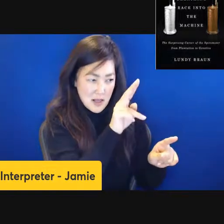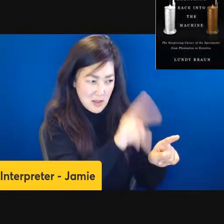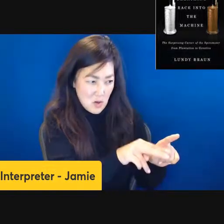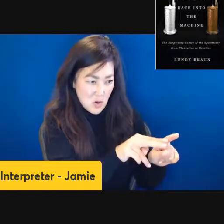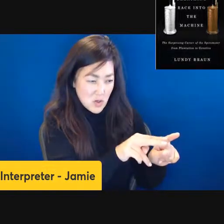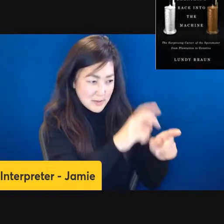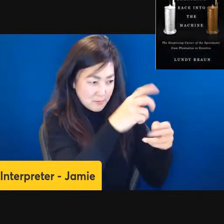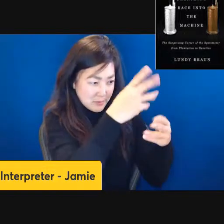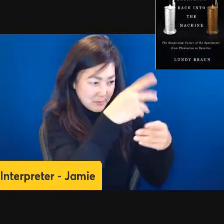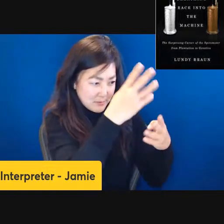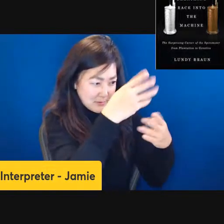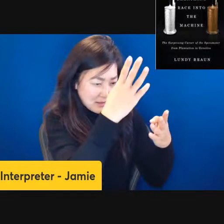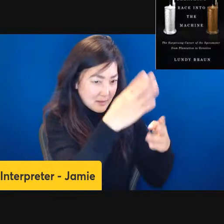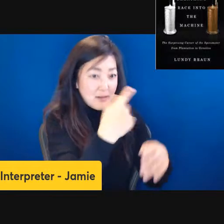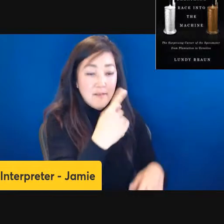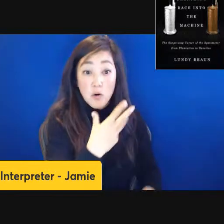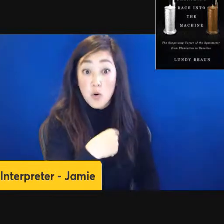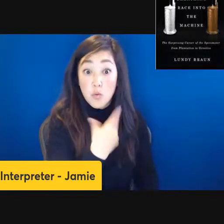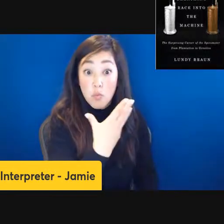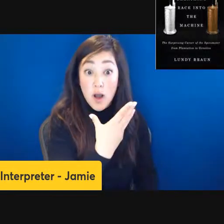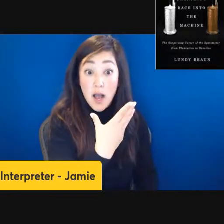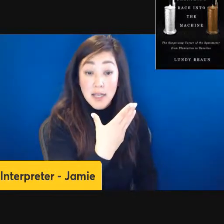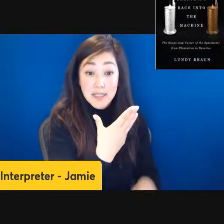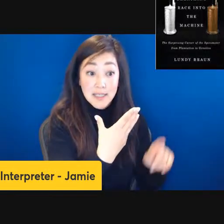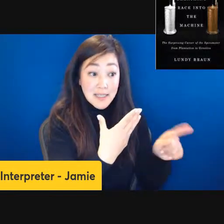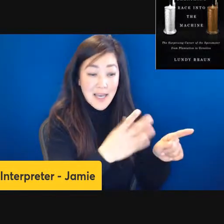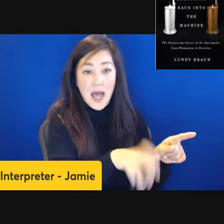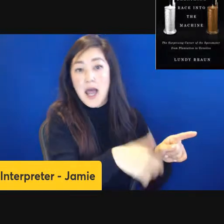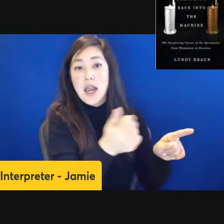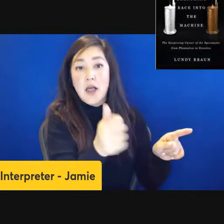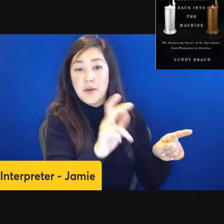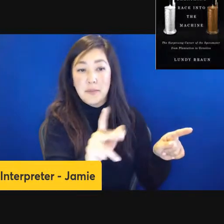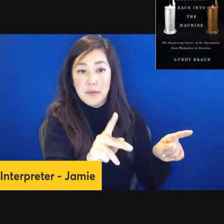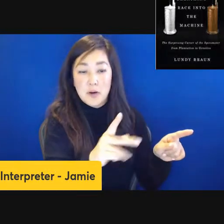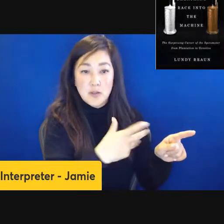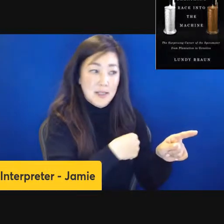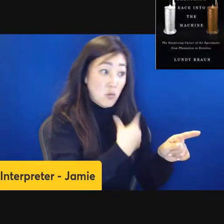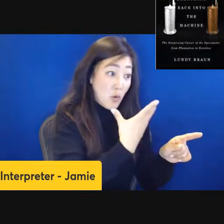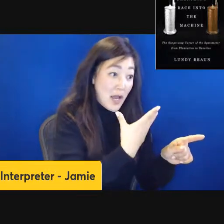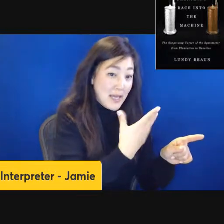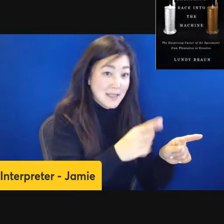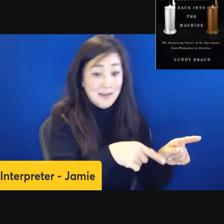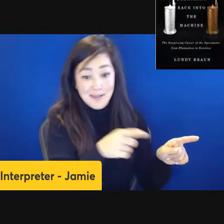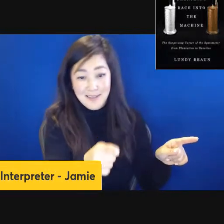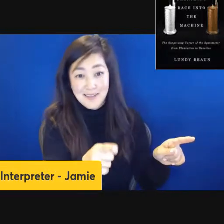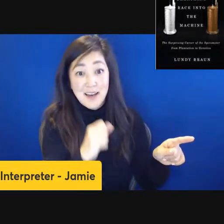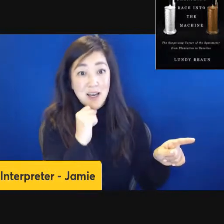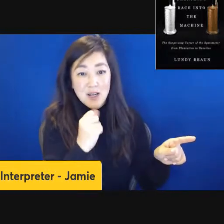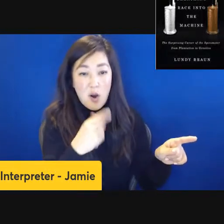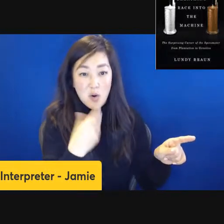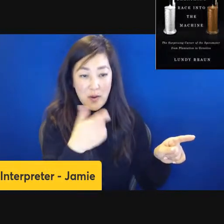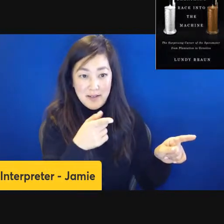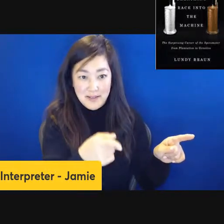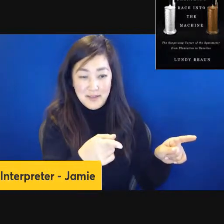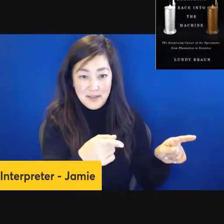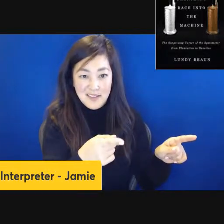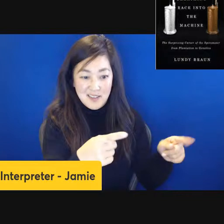it for white and then everybody else in the world. So it was white and non-white.